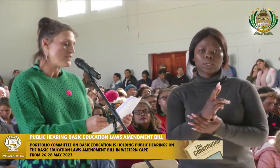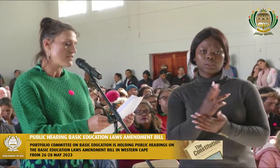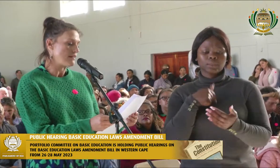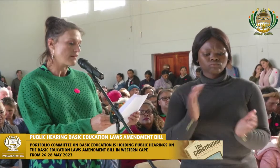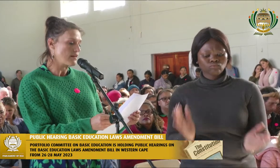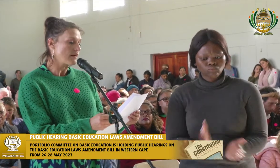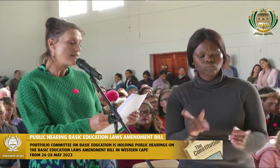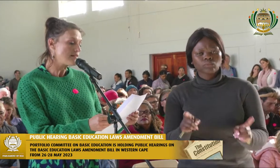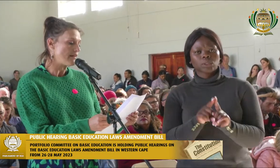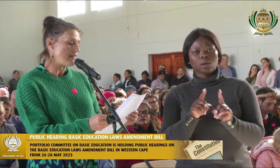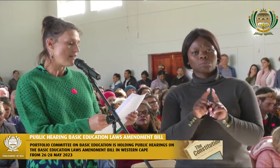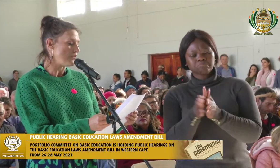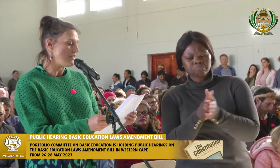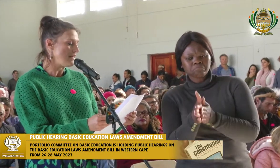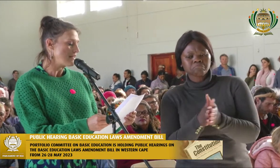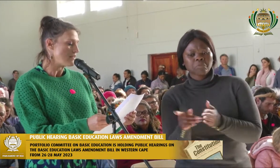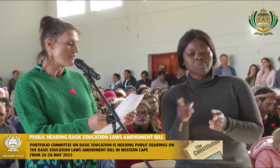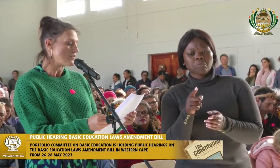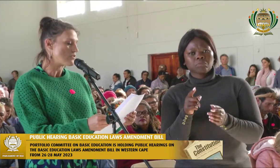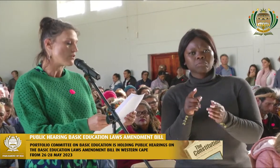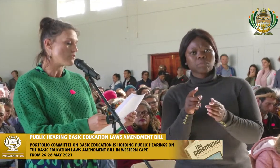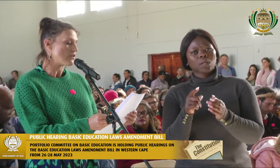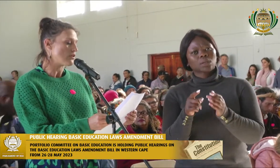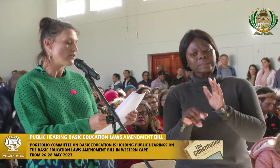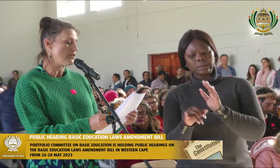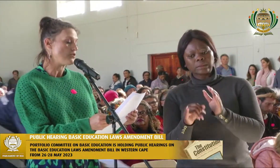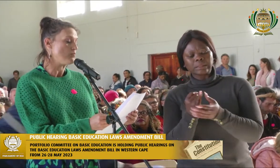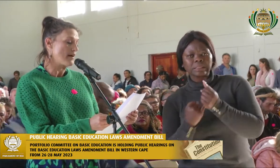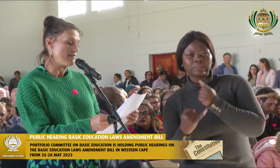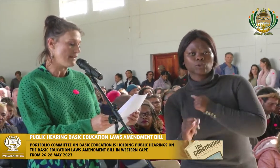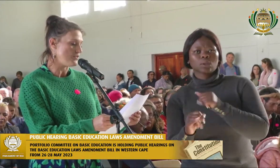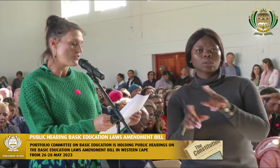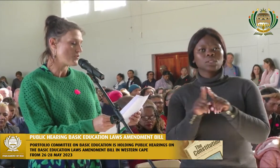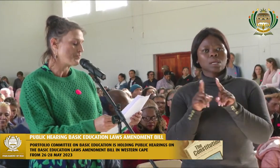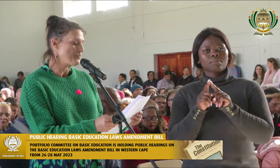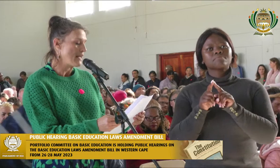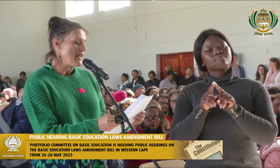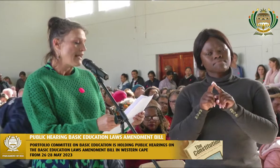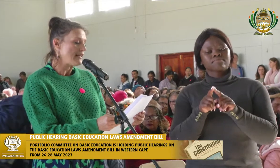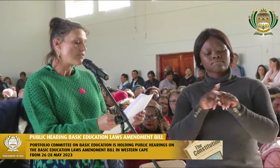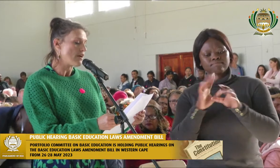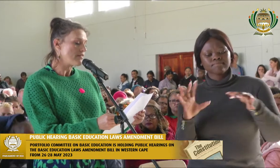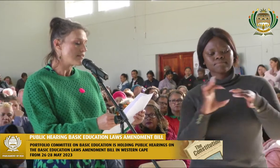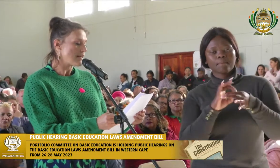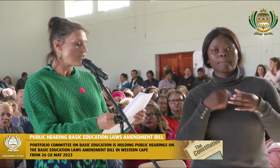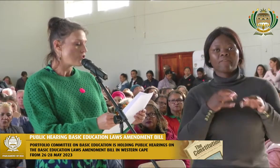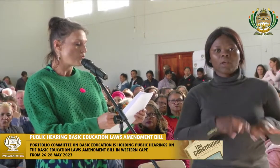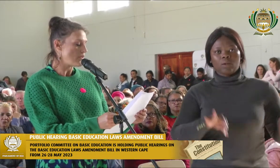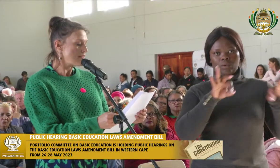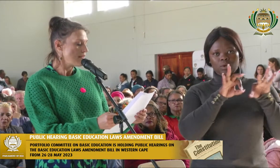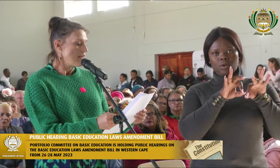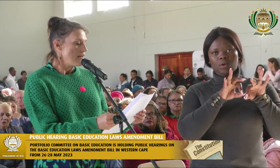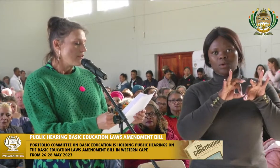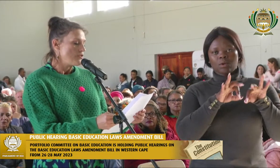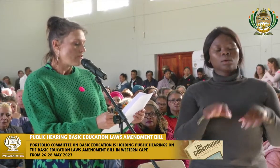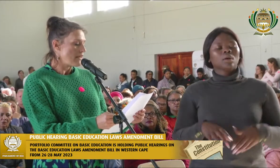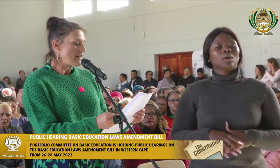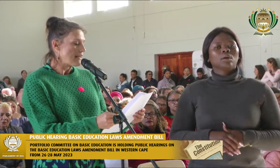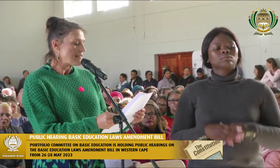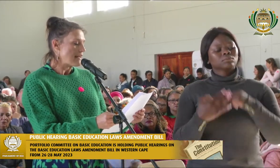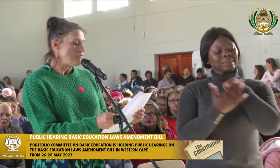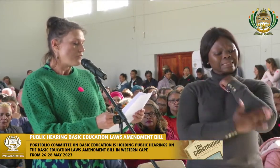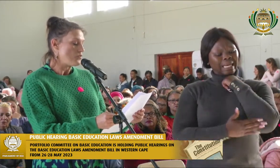nurture, nourish, and cultivate their unique and different souls according to my values. It is not the state's choice